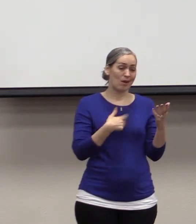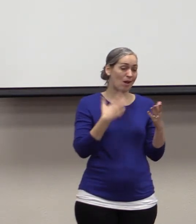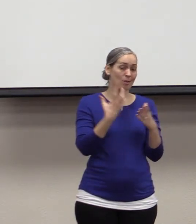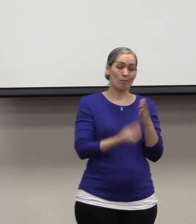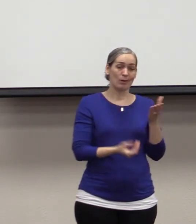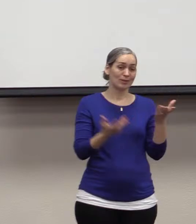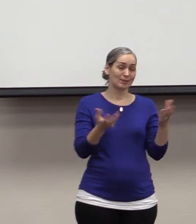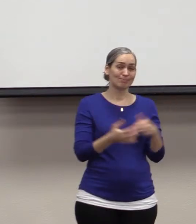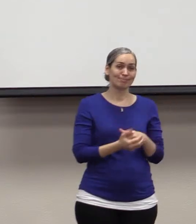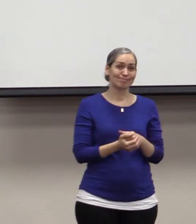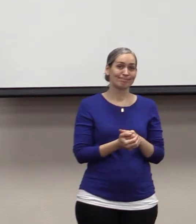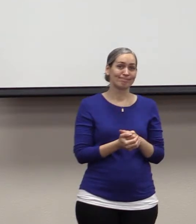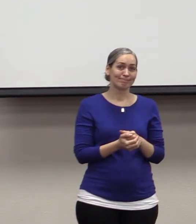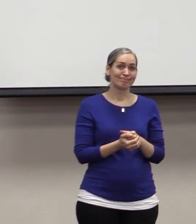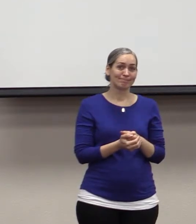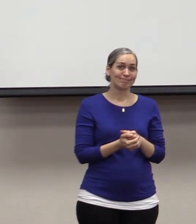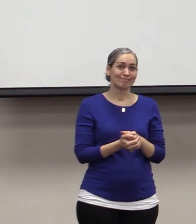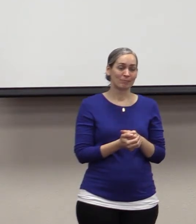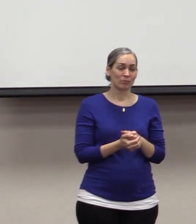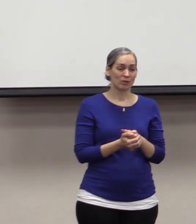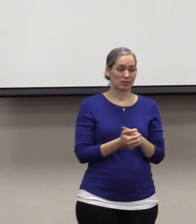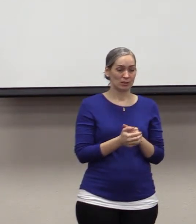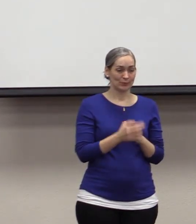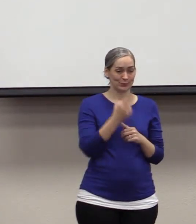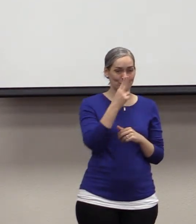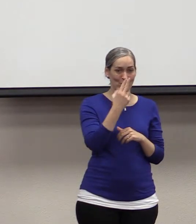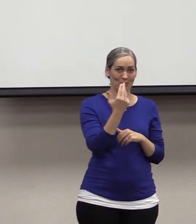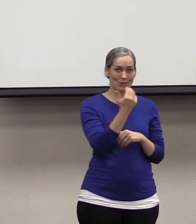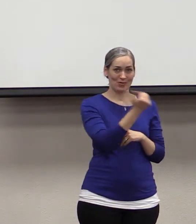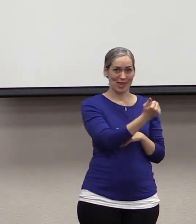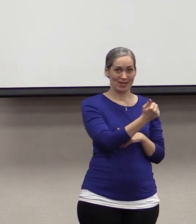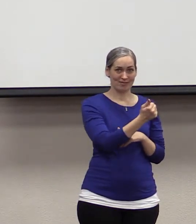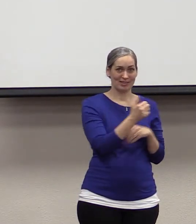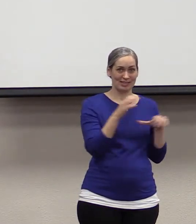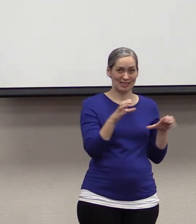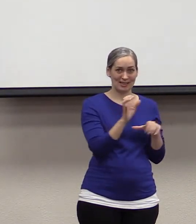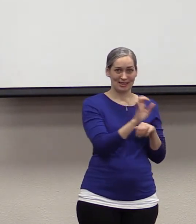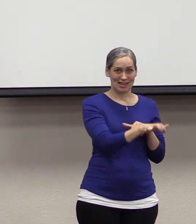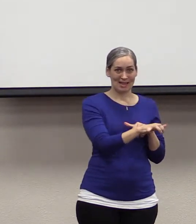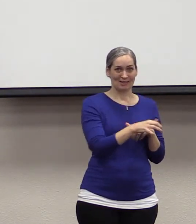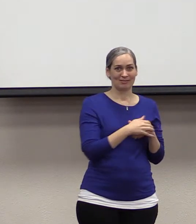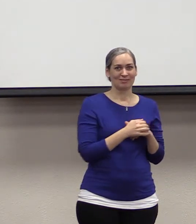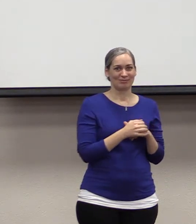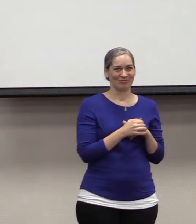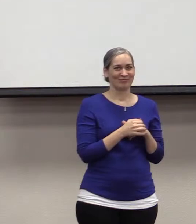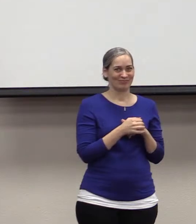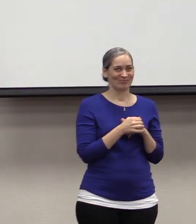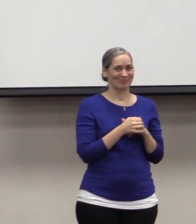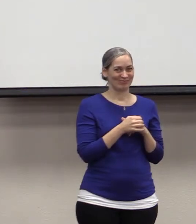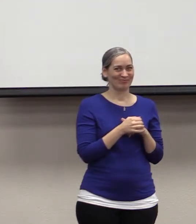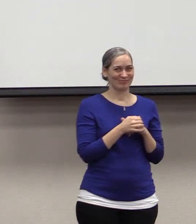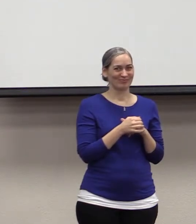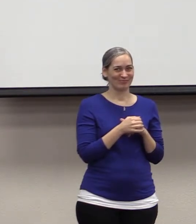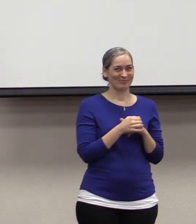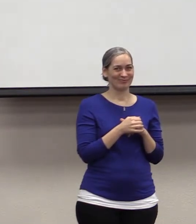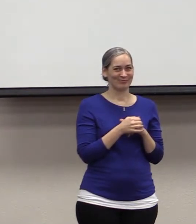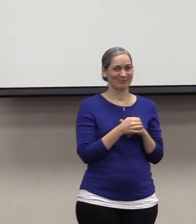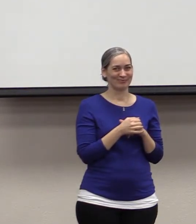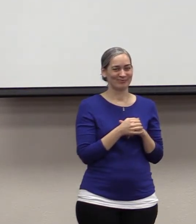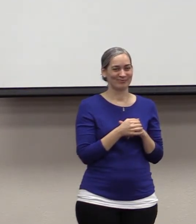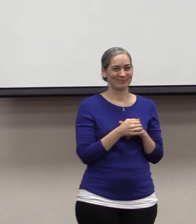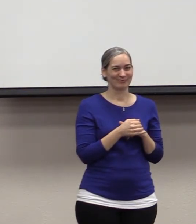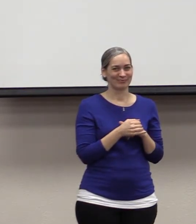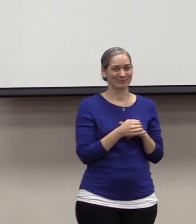perish." So Mordecai went away and carried out all of Esther's instructions.